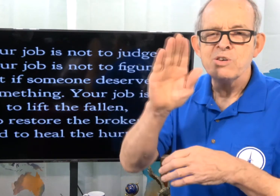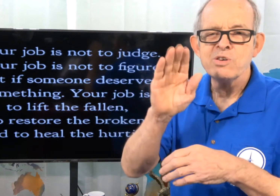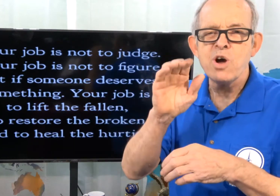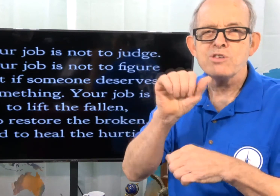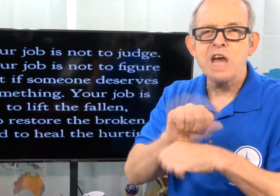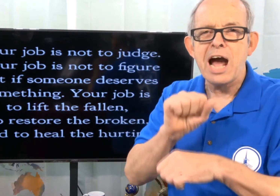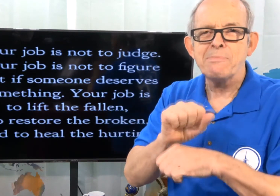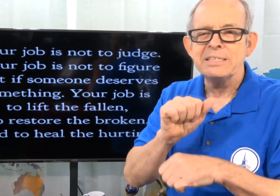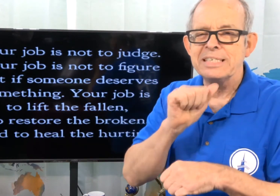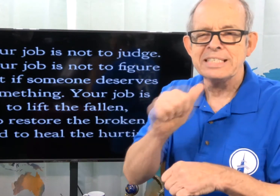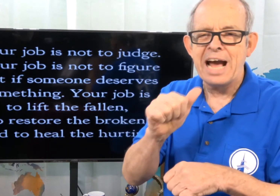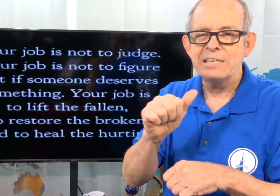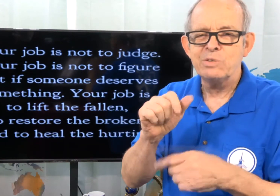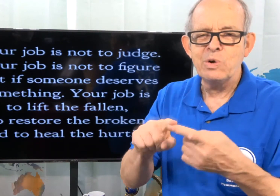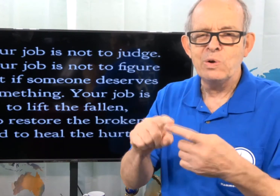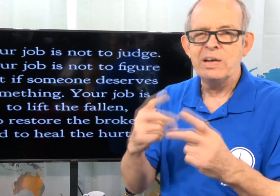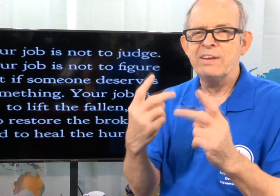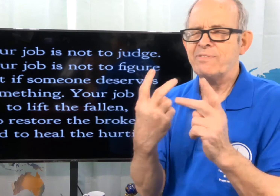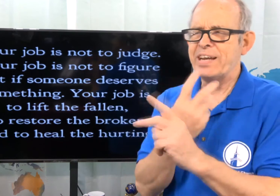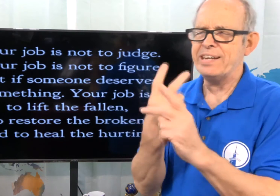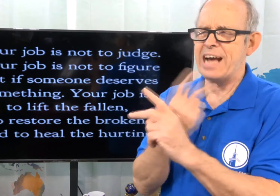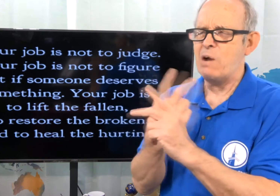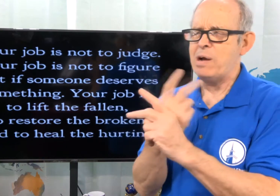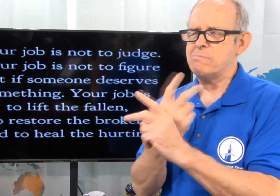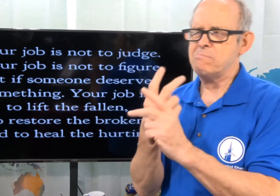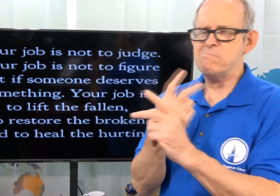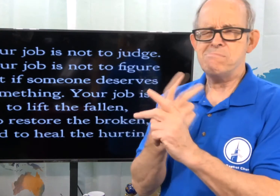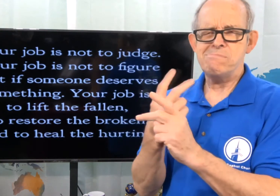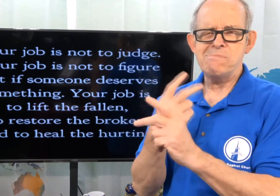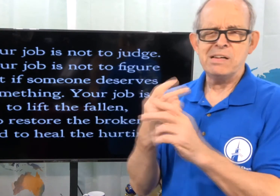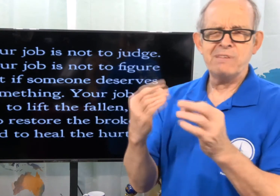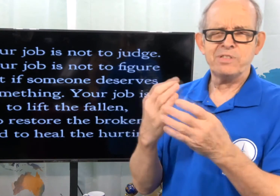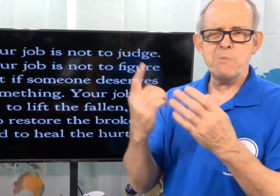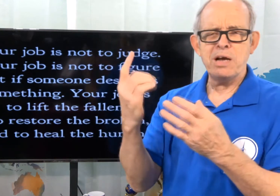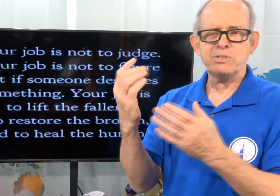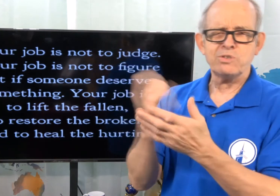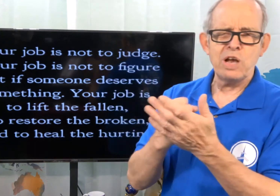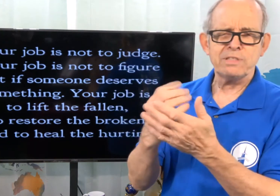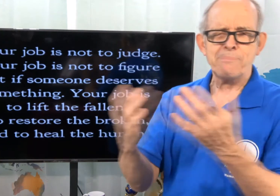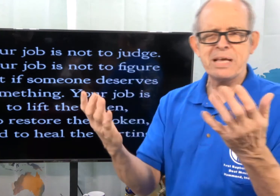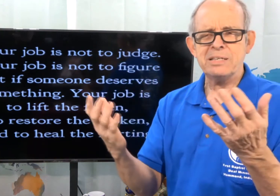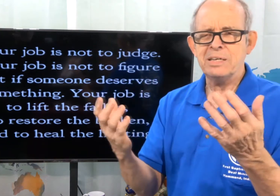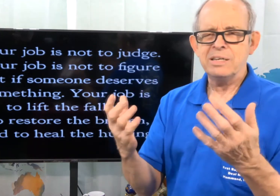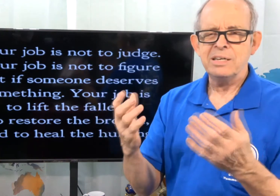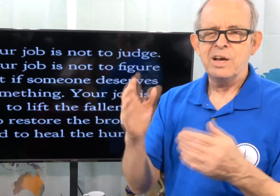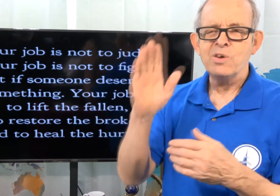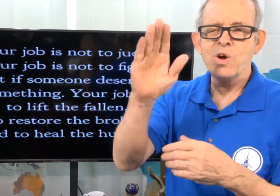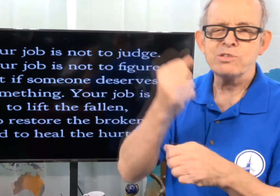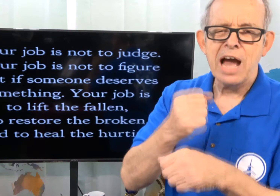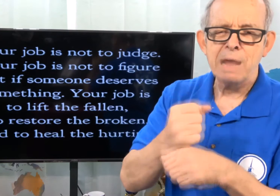Your job is not to figure out if somebody deserves something. Your job